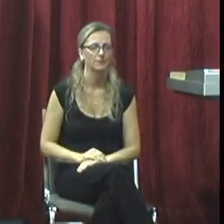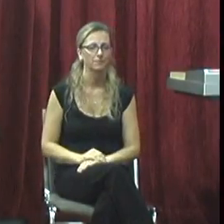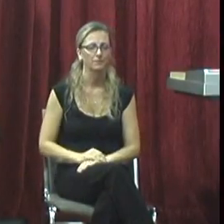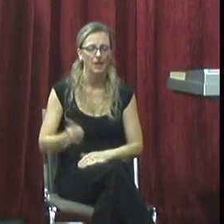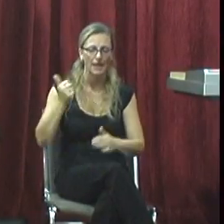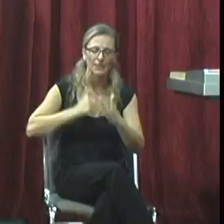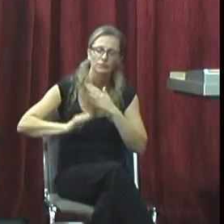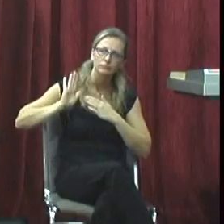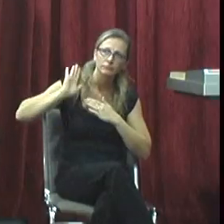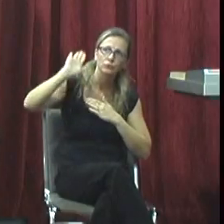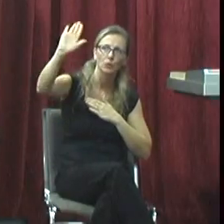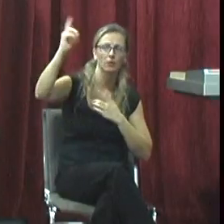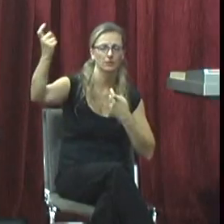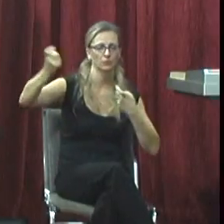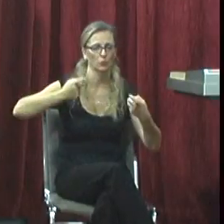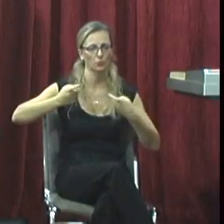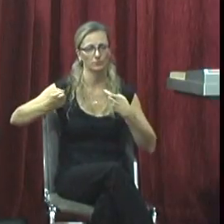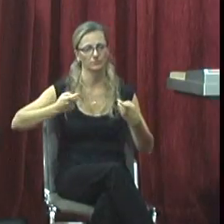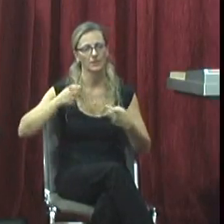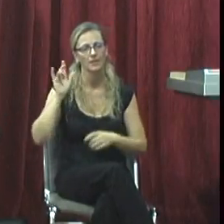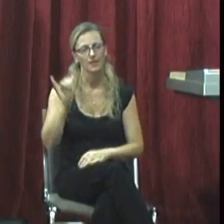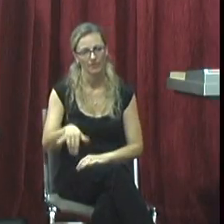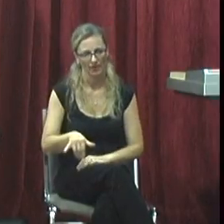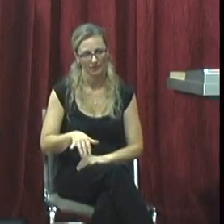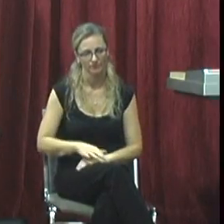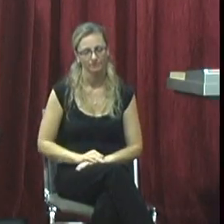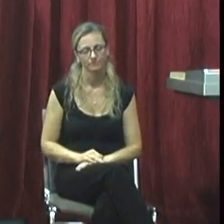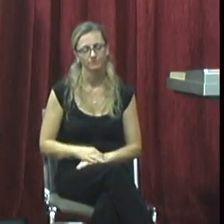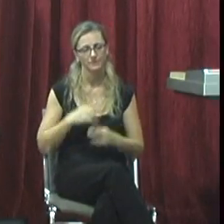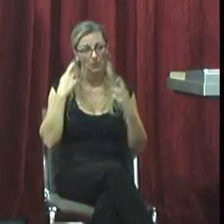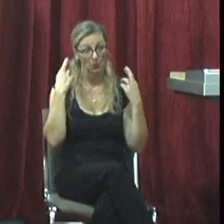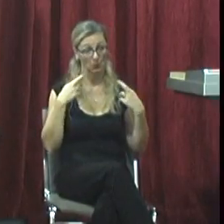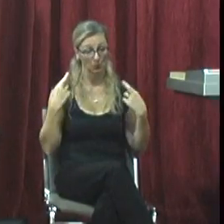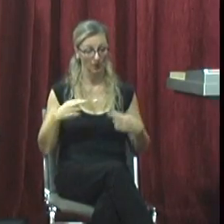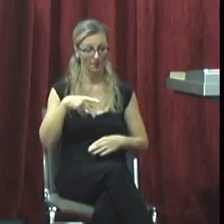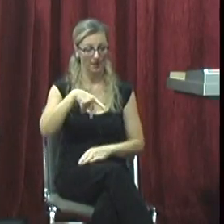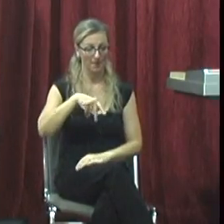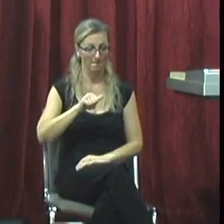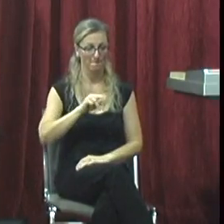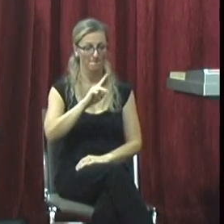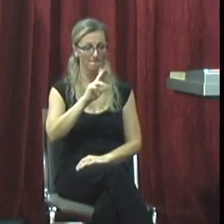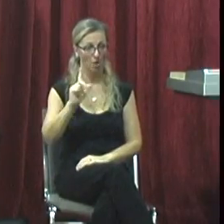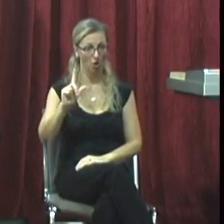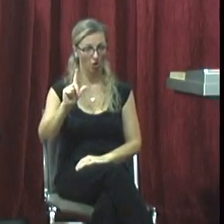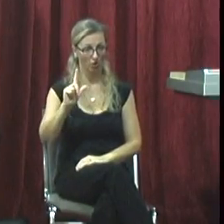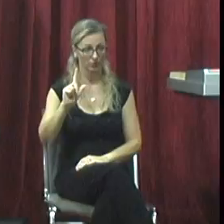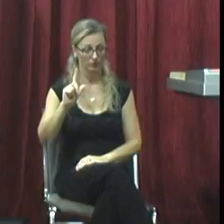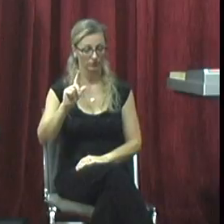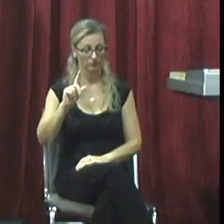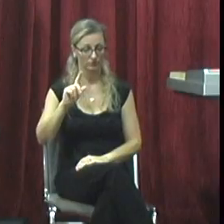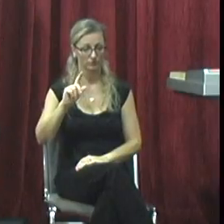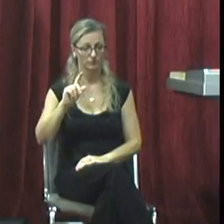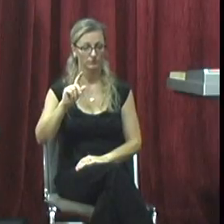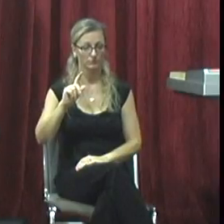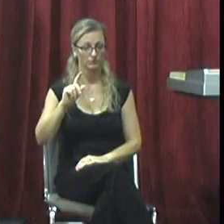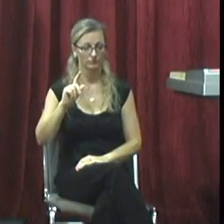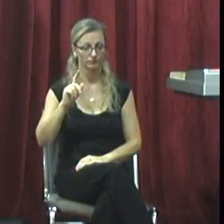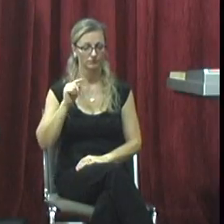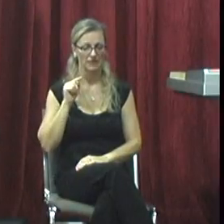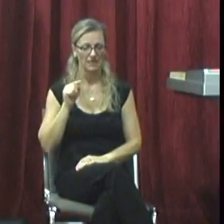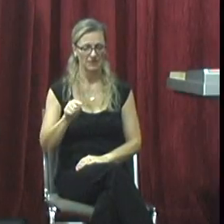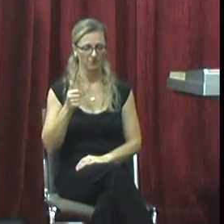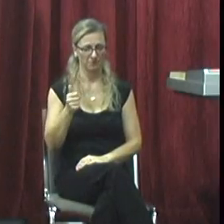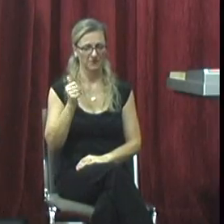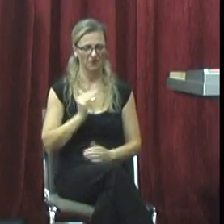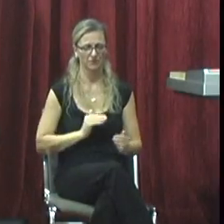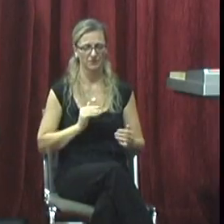his control. Now, Rabbi Shaul, Paul went even beyond this, beyond calling himself a servant,